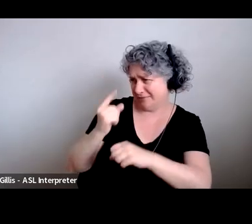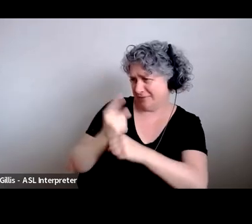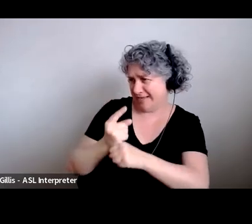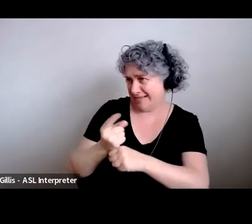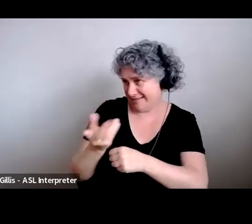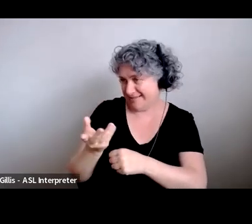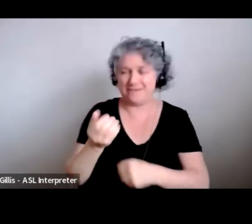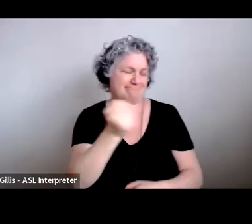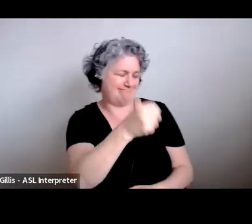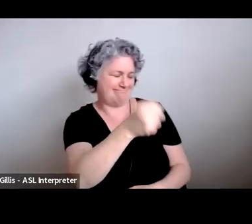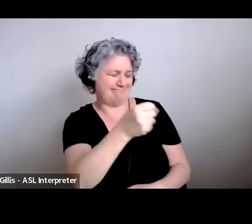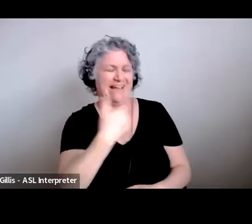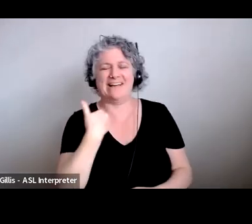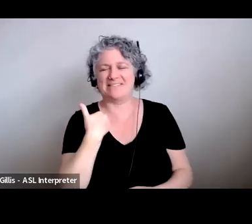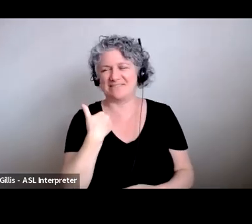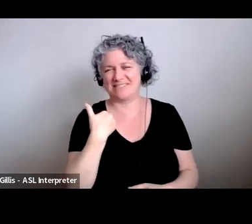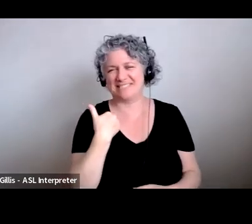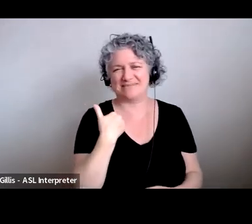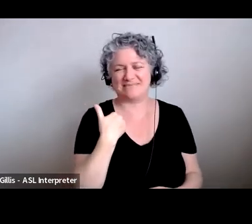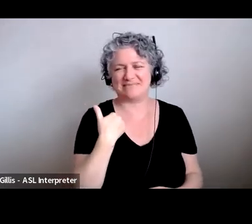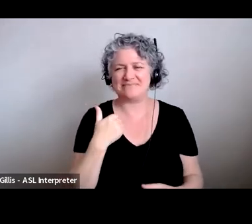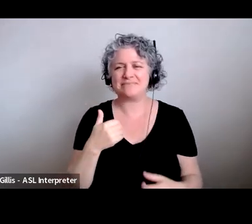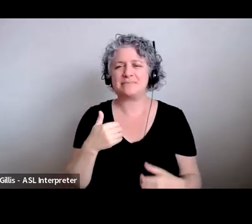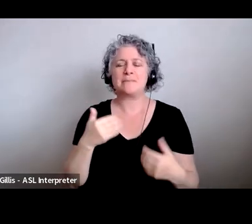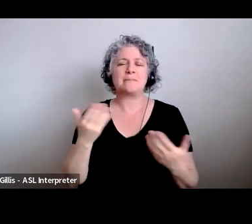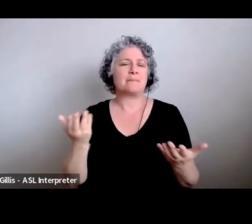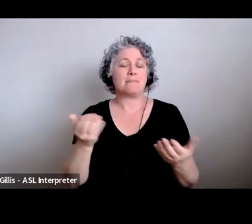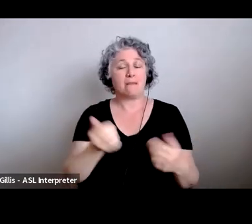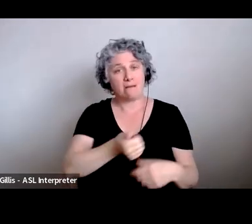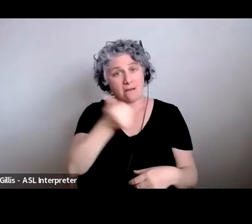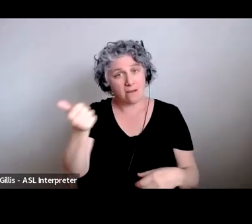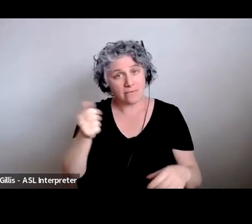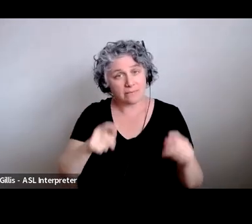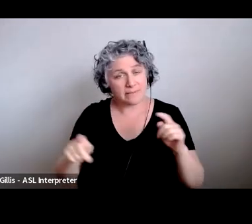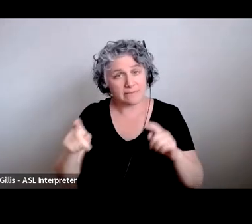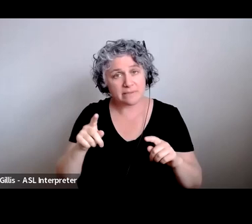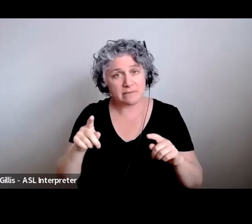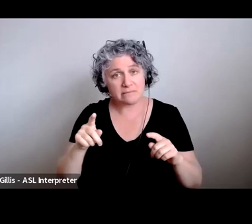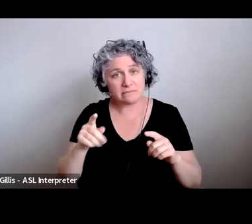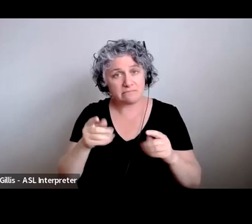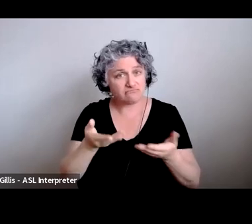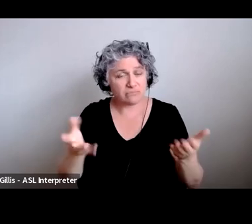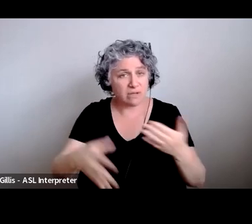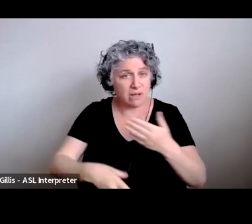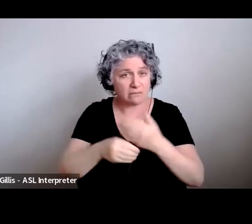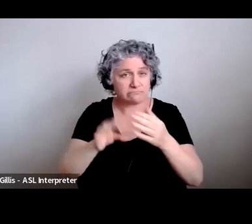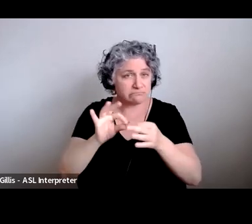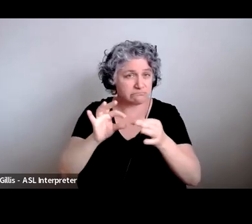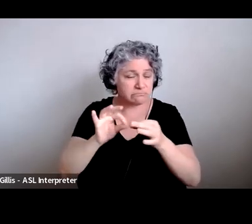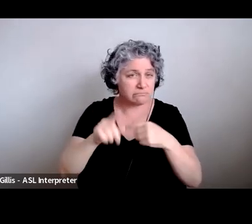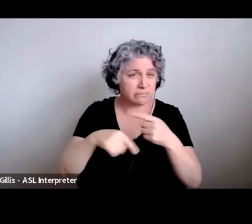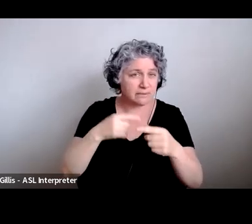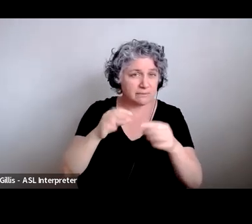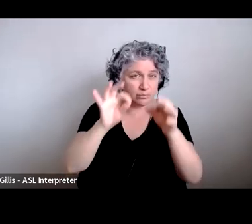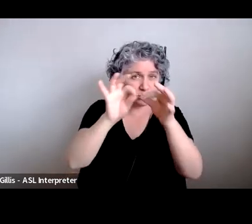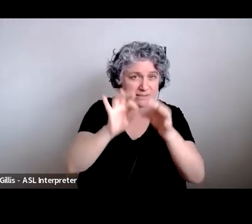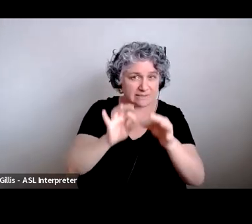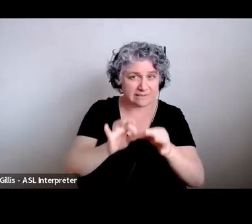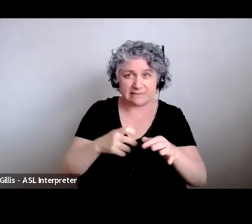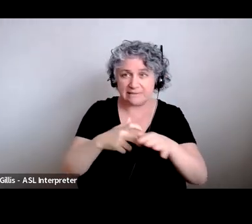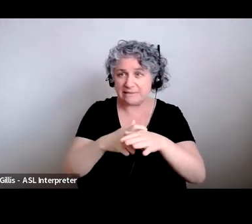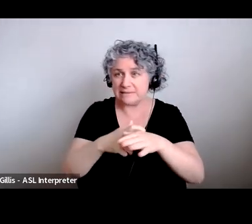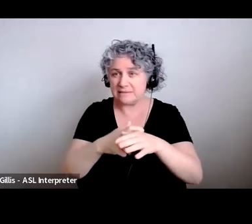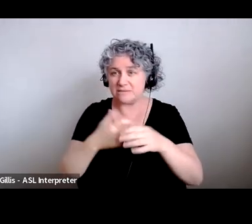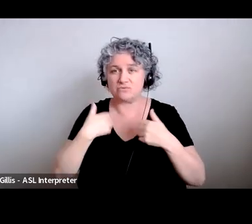Yeah. Okay. Anyone else on things you're doing around ticket prices that might be trying to reach